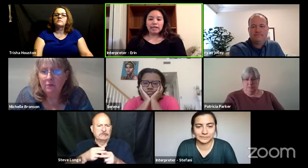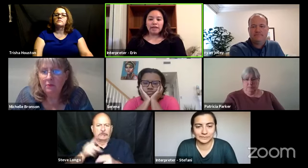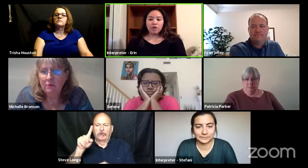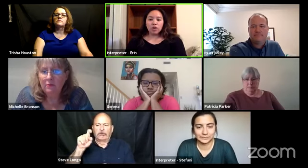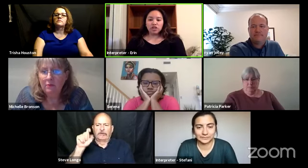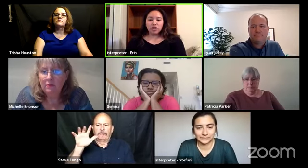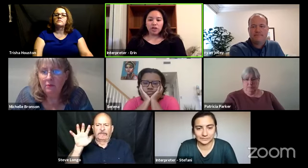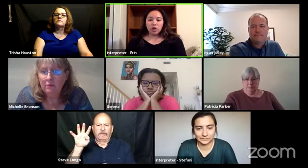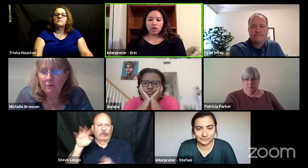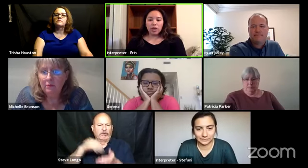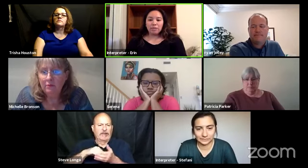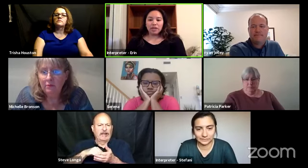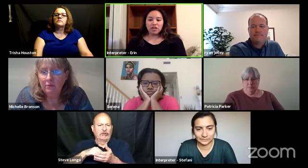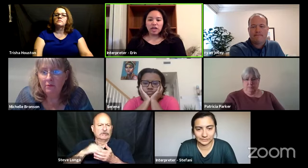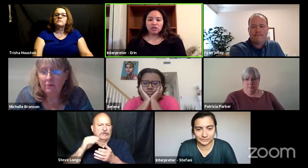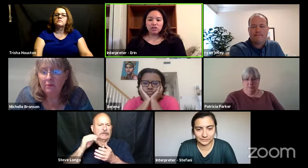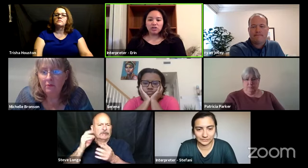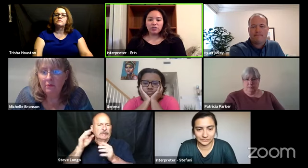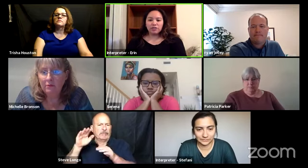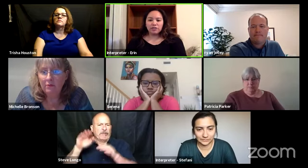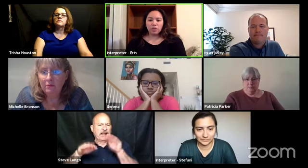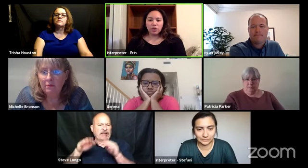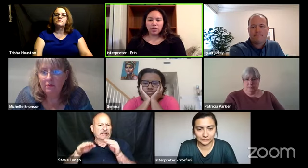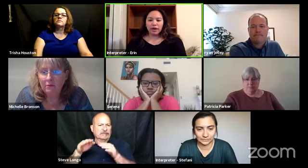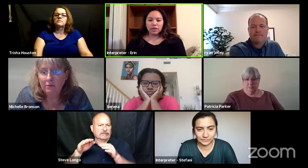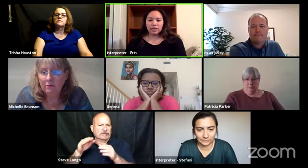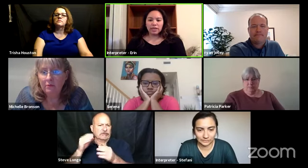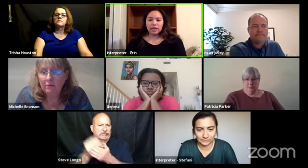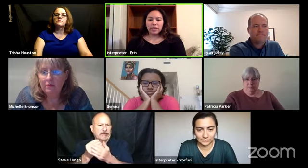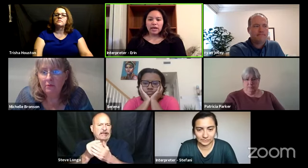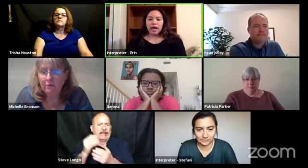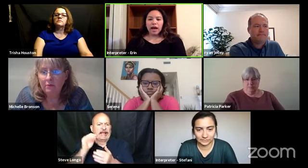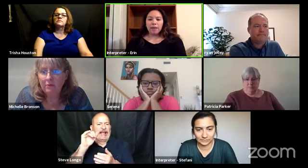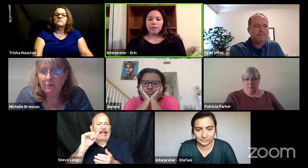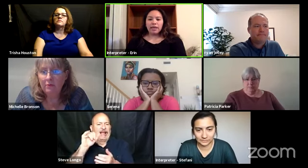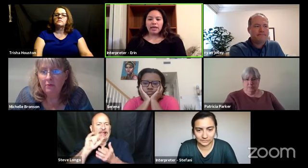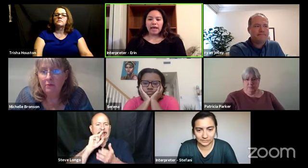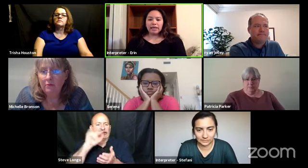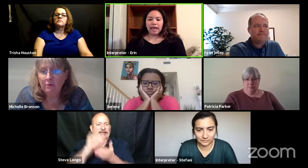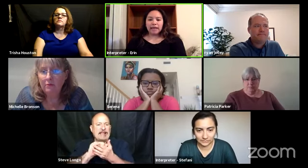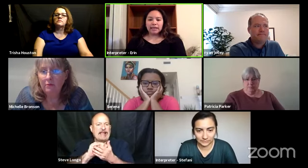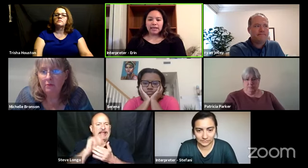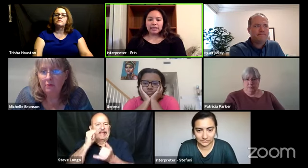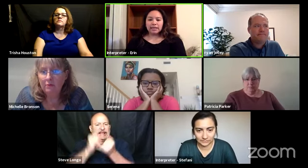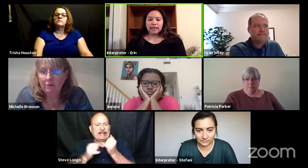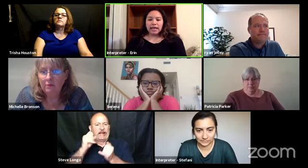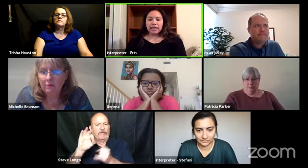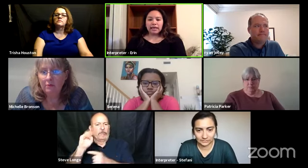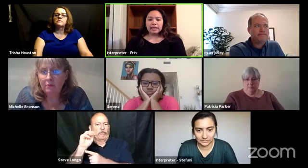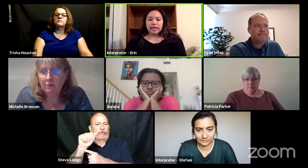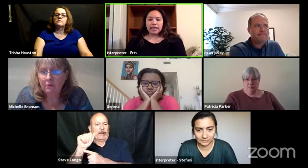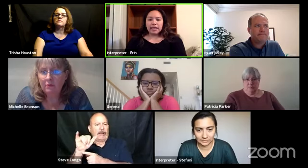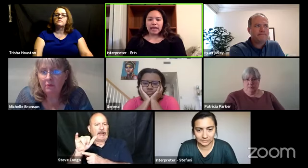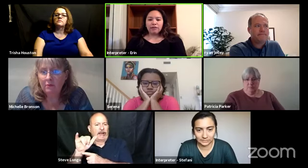have a question, though. You had mentioned the 154,000 net assets. Is that for